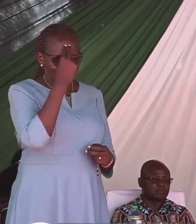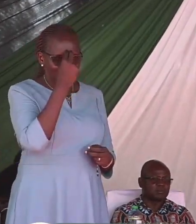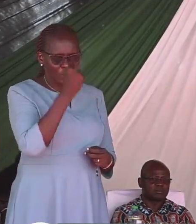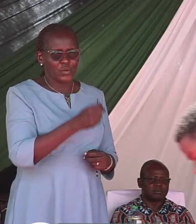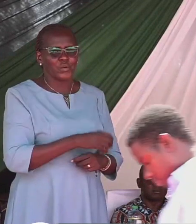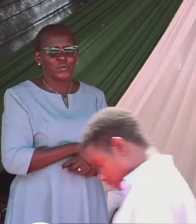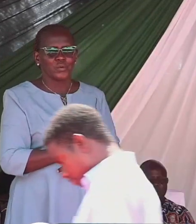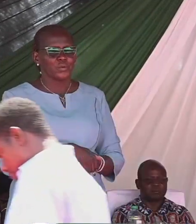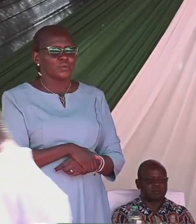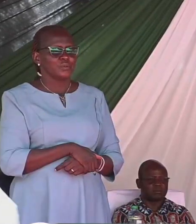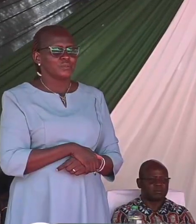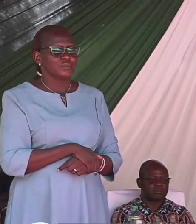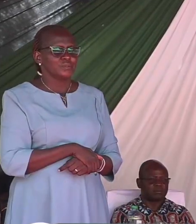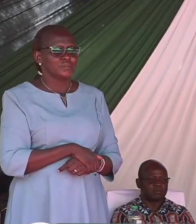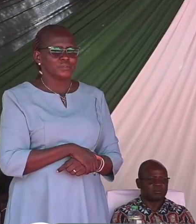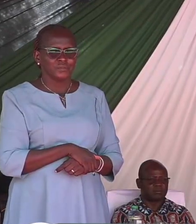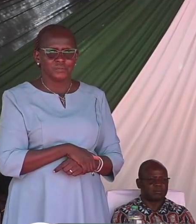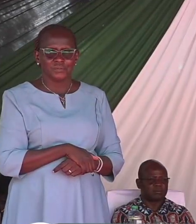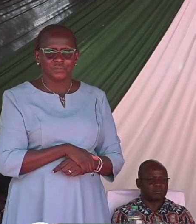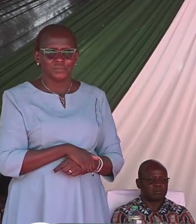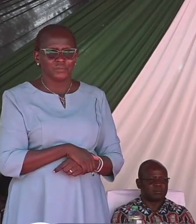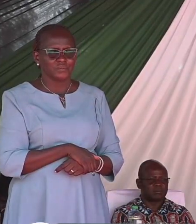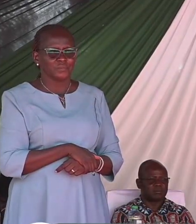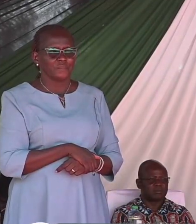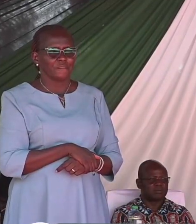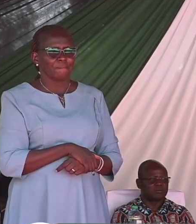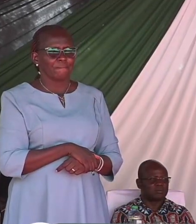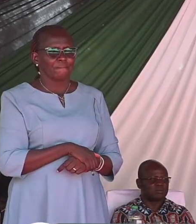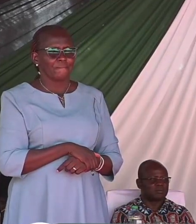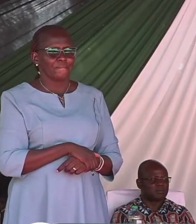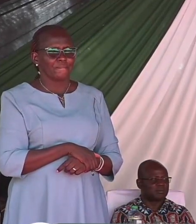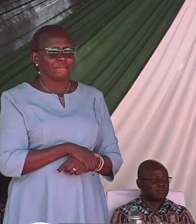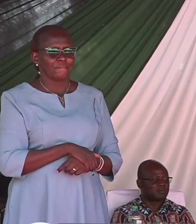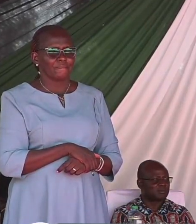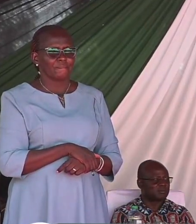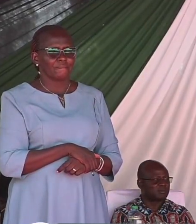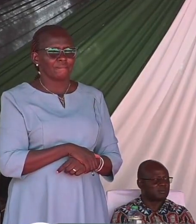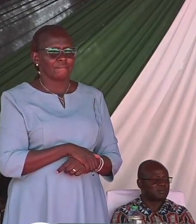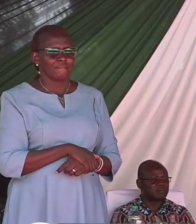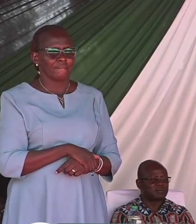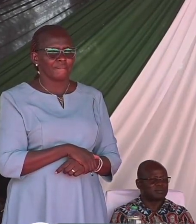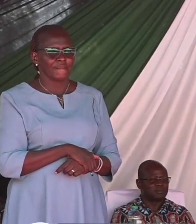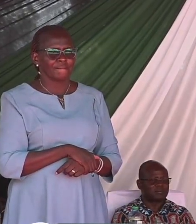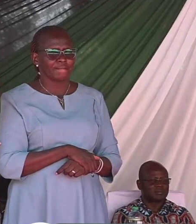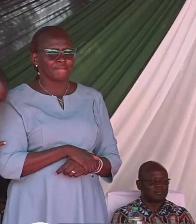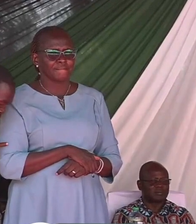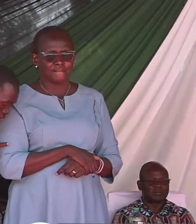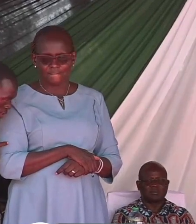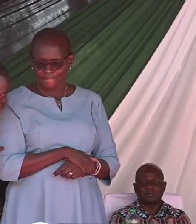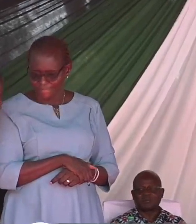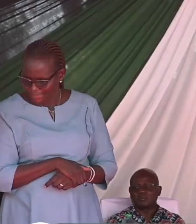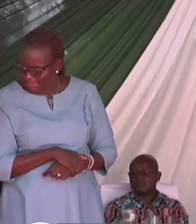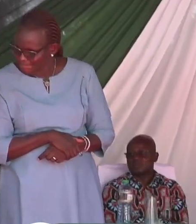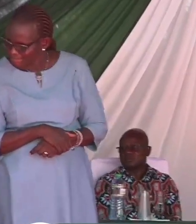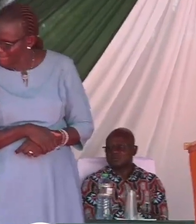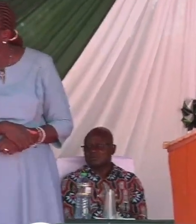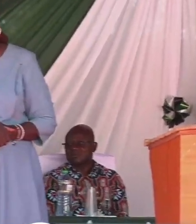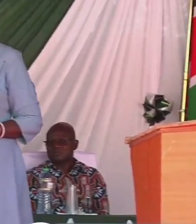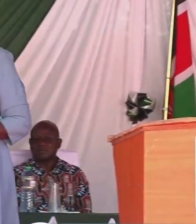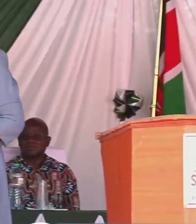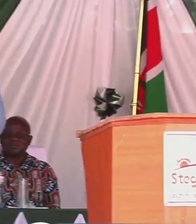you are from Lamu? Garissa? No, the frontier counties are coming, madam. Asa nikiita wale wanaenda